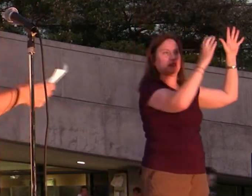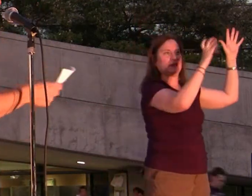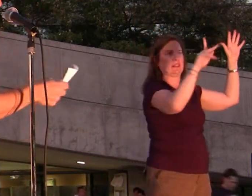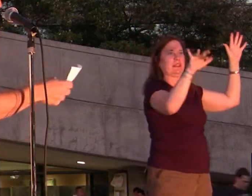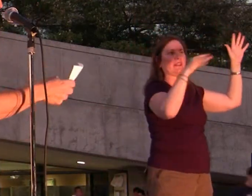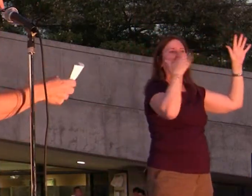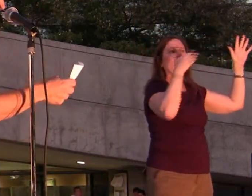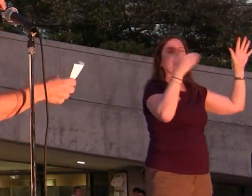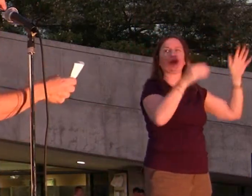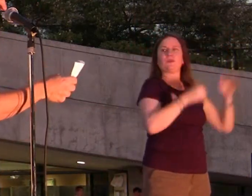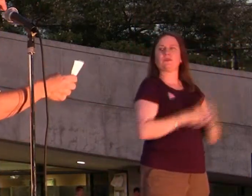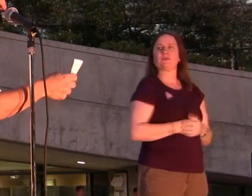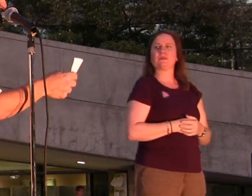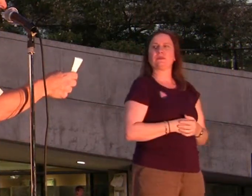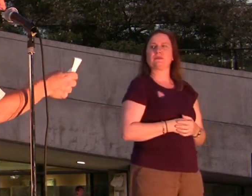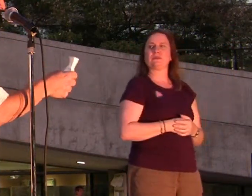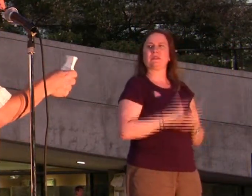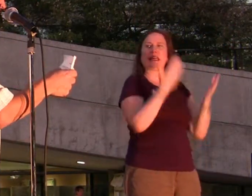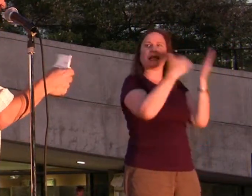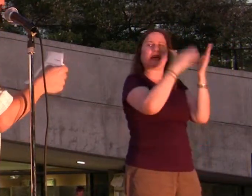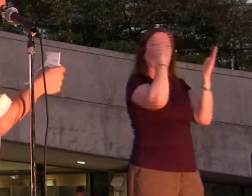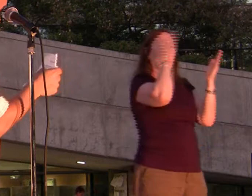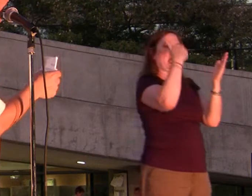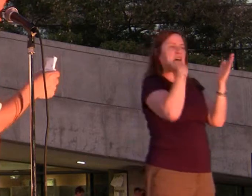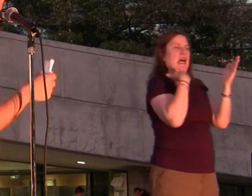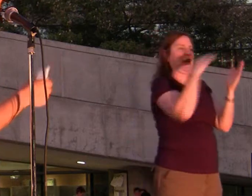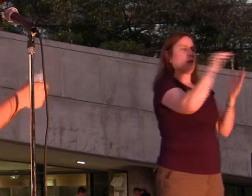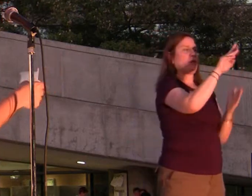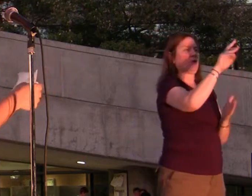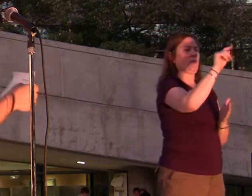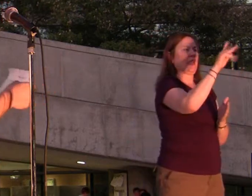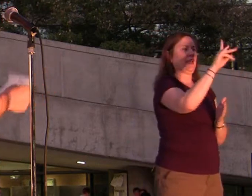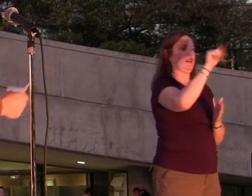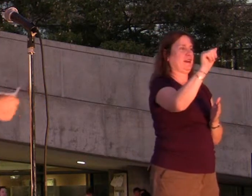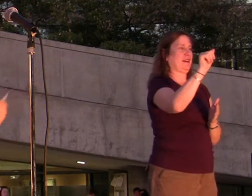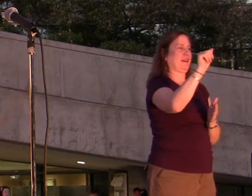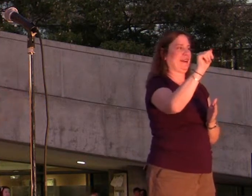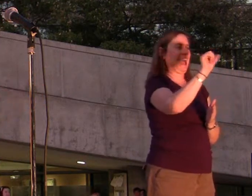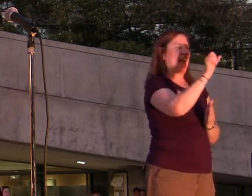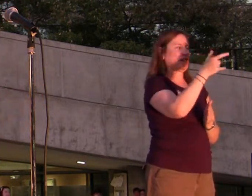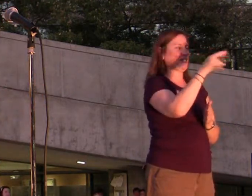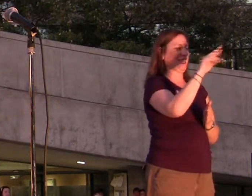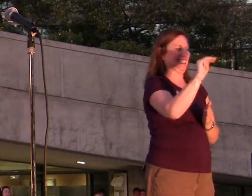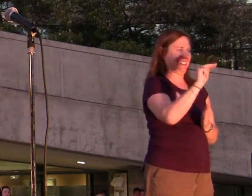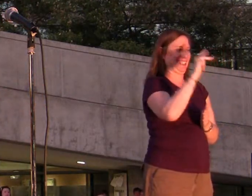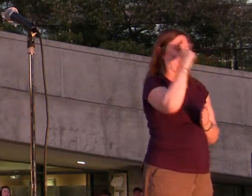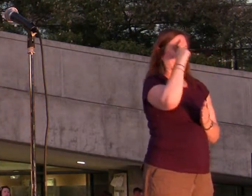Okay, once again at this time, we're going to have Miranda Ashton with a performance for you.